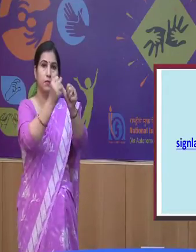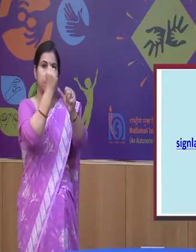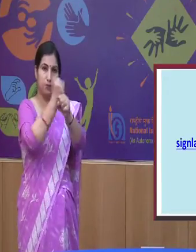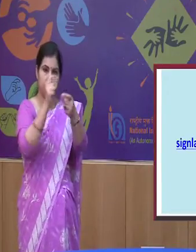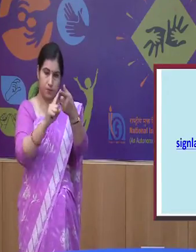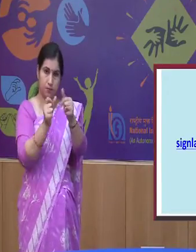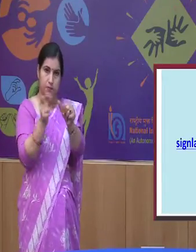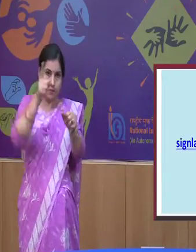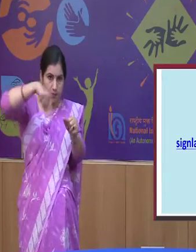signlanguage@nios.ac.in.